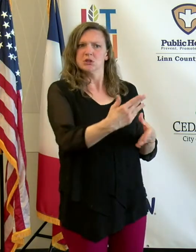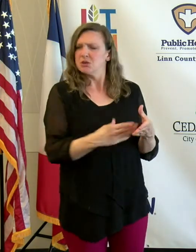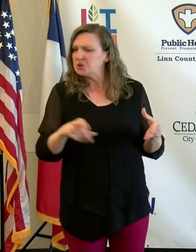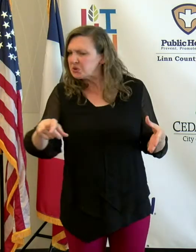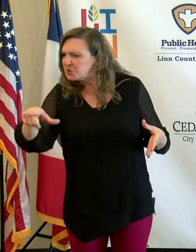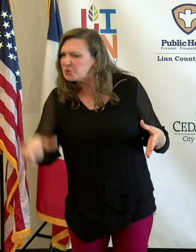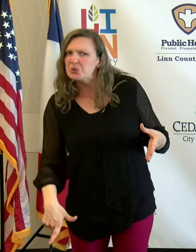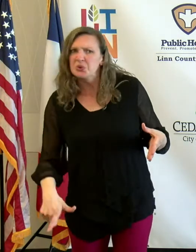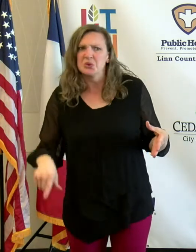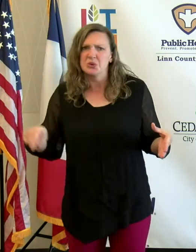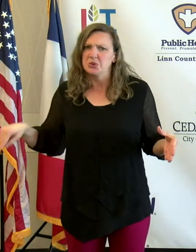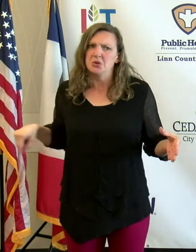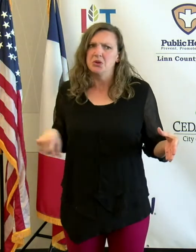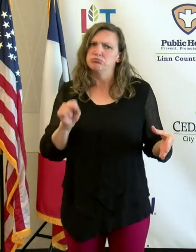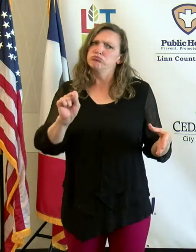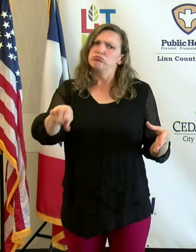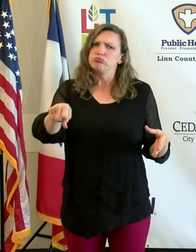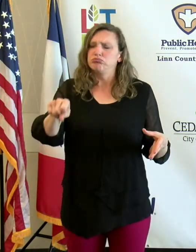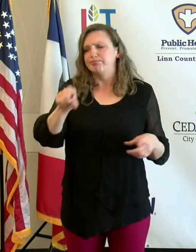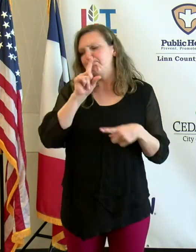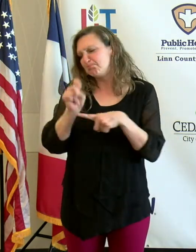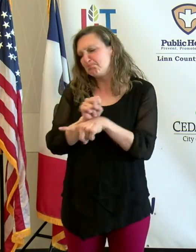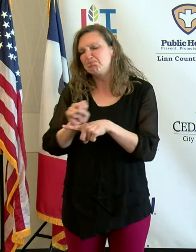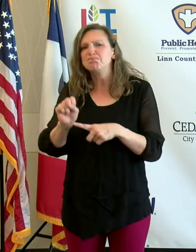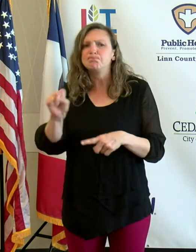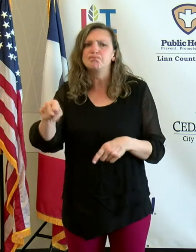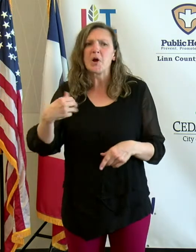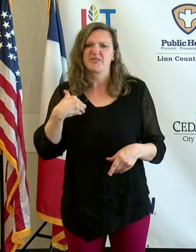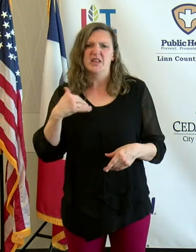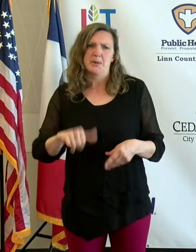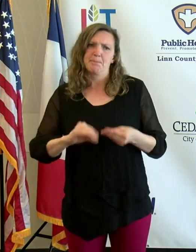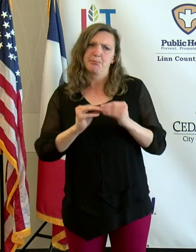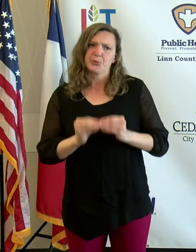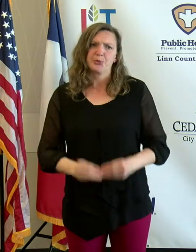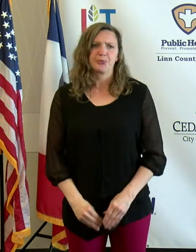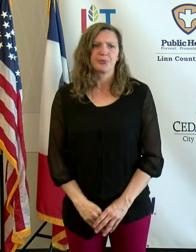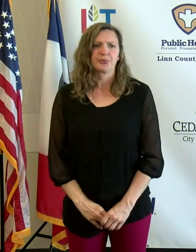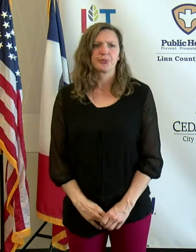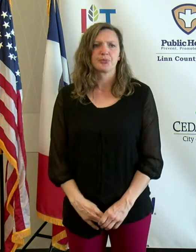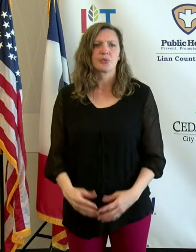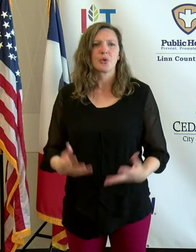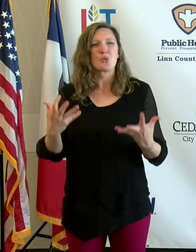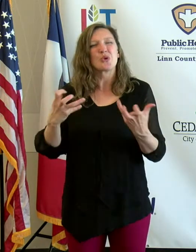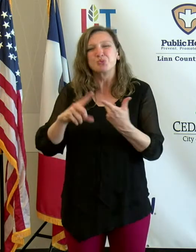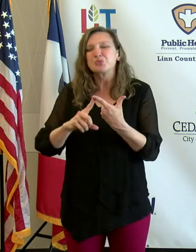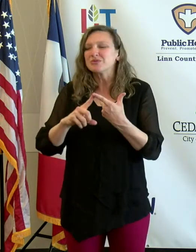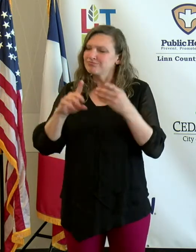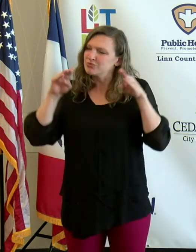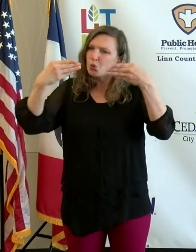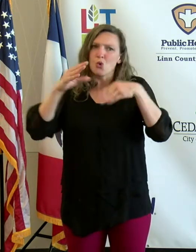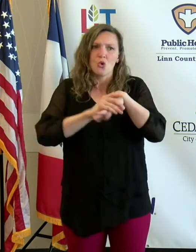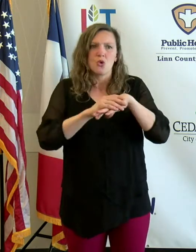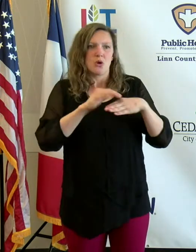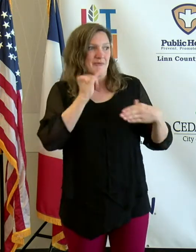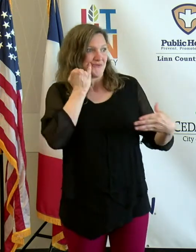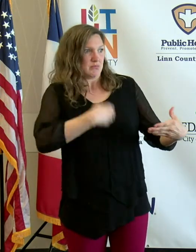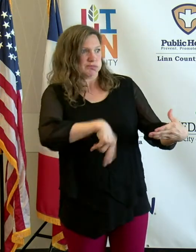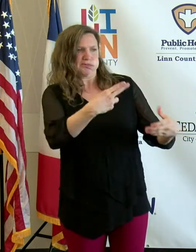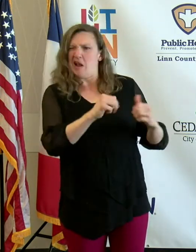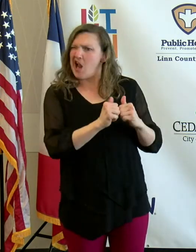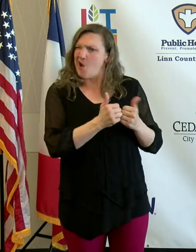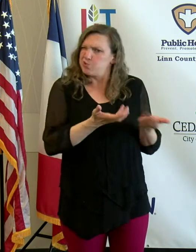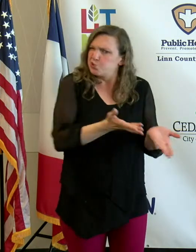to be looking at that information so we can look at how we can best serve those communities that are disproportionately impacted